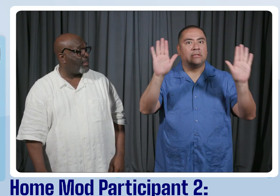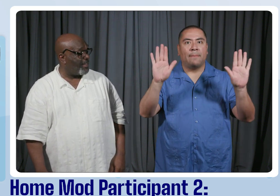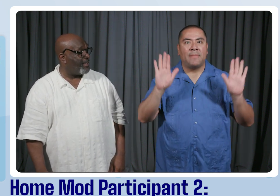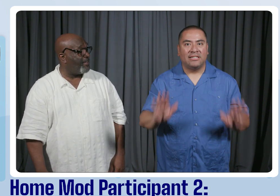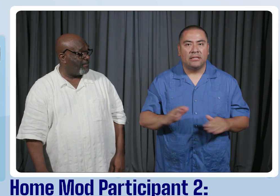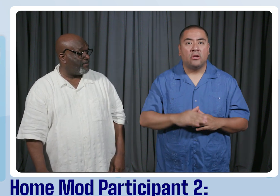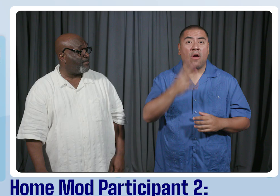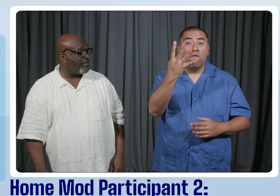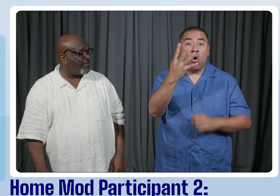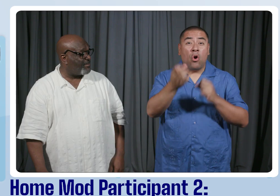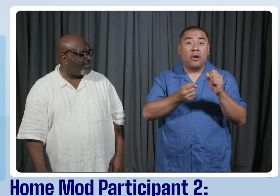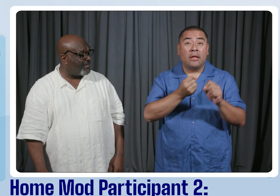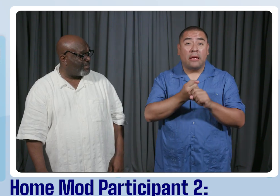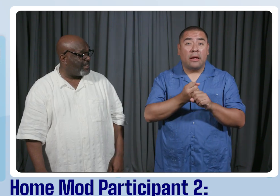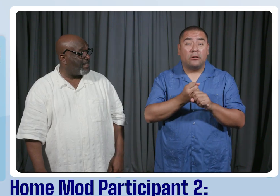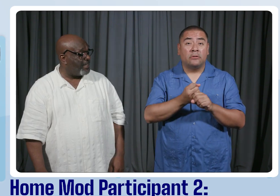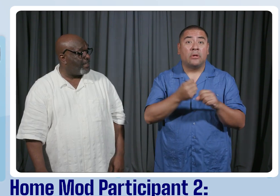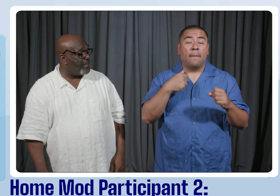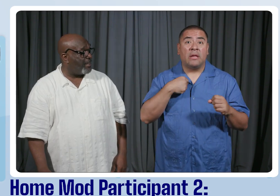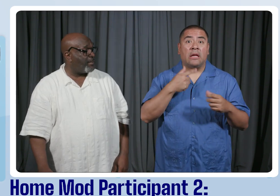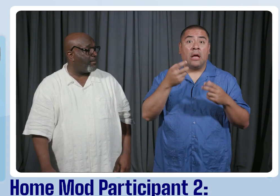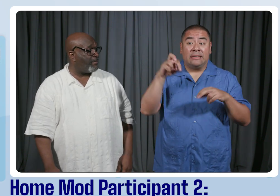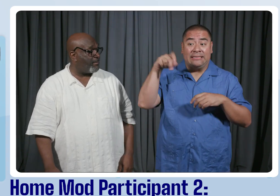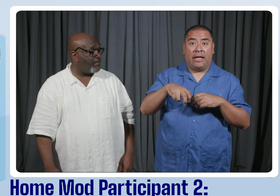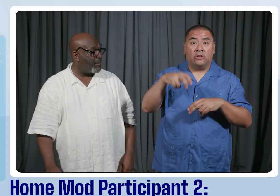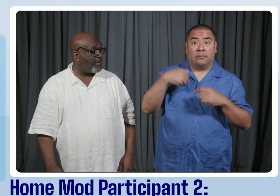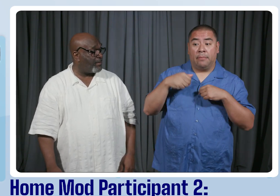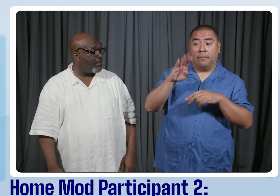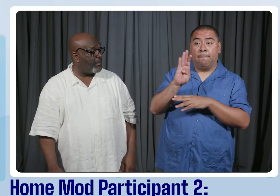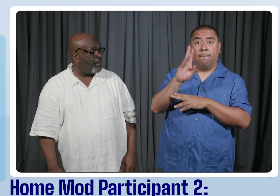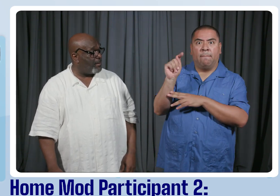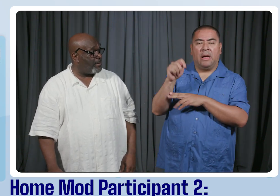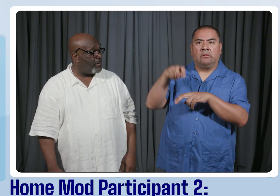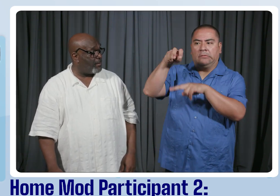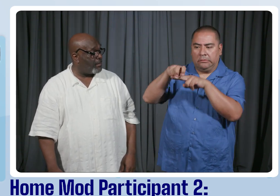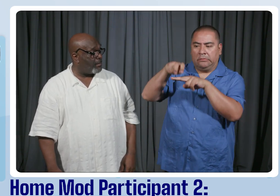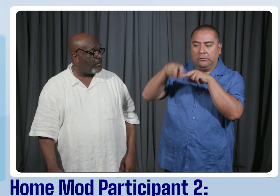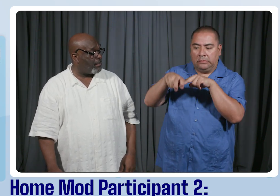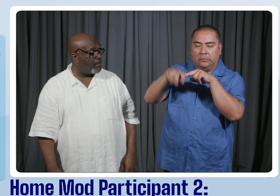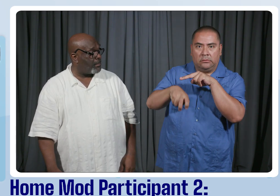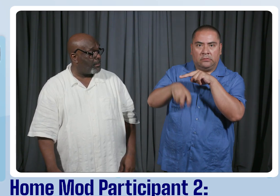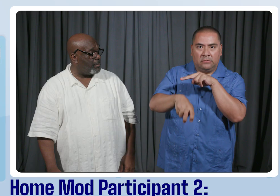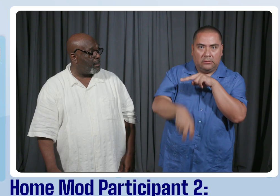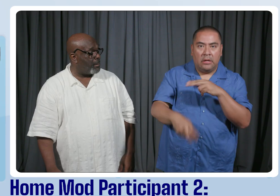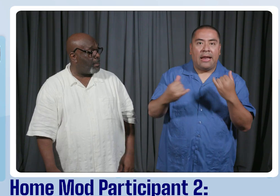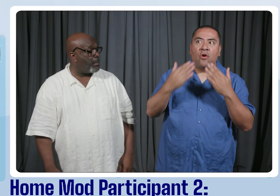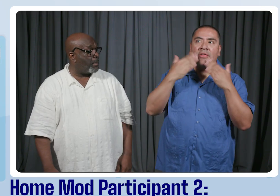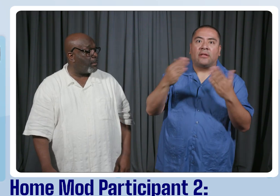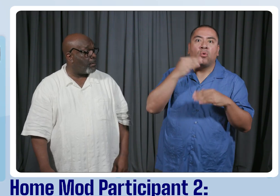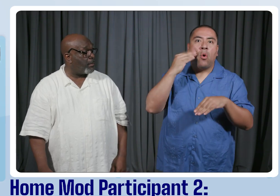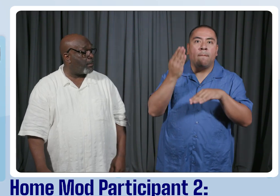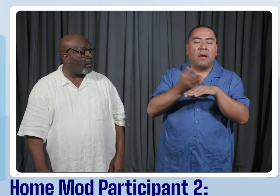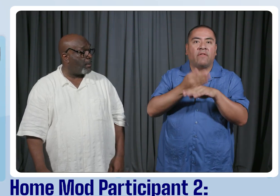amazing. 4 years I was falling down the stairs, going up on my behind. And now, thanks to the Home Modification